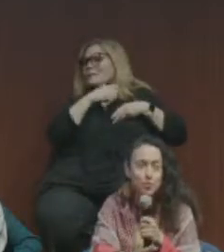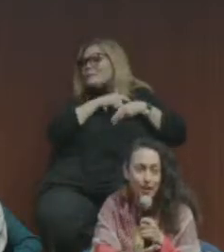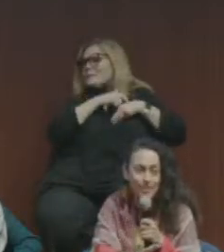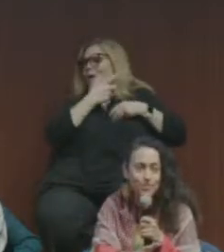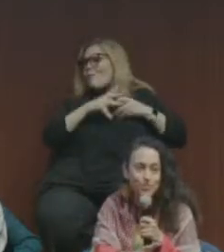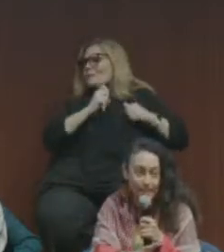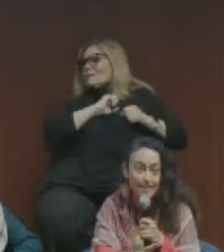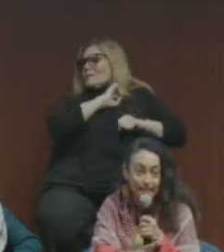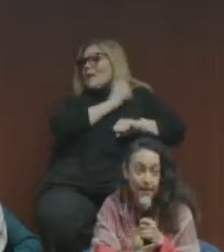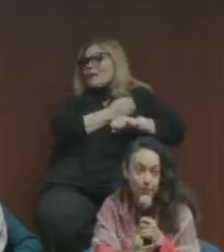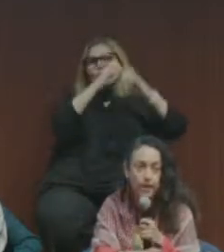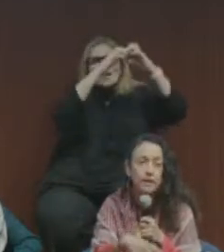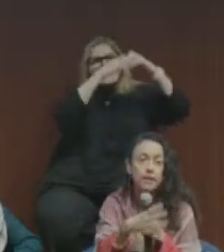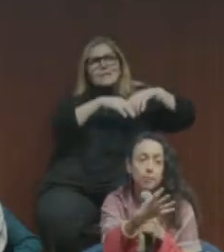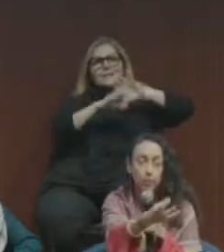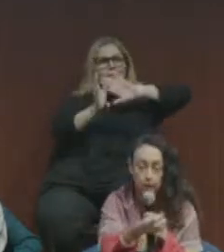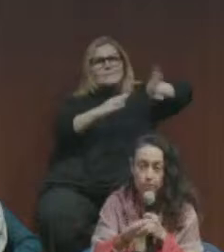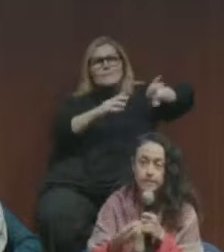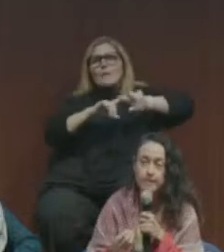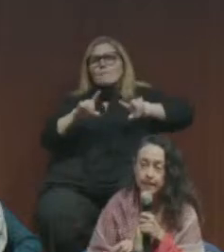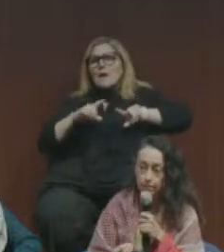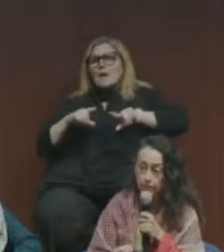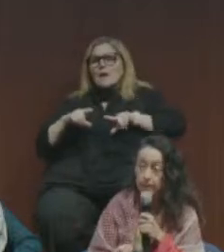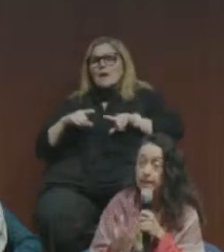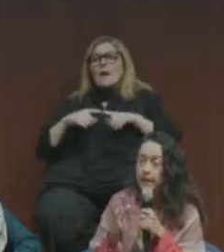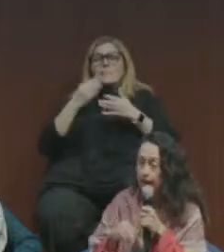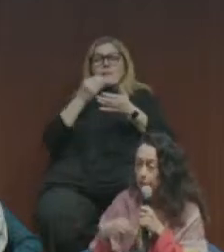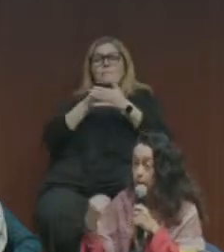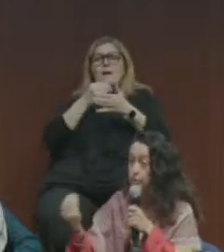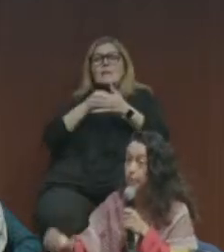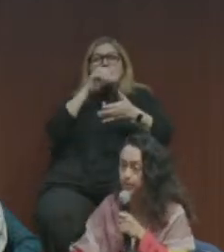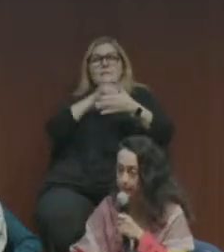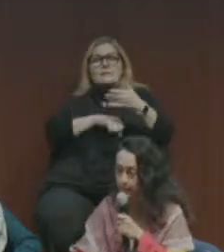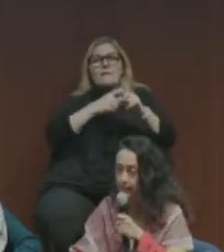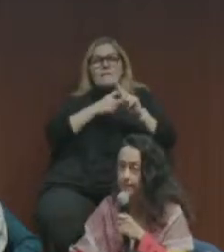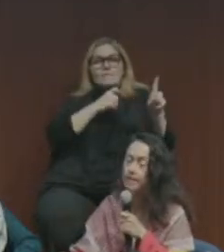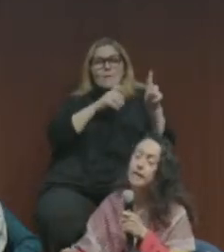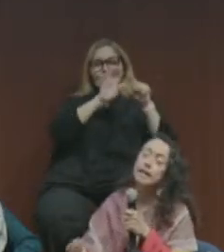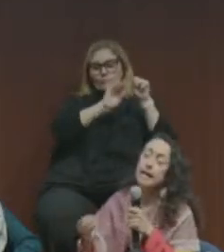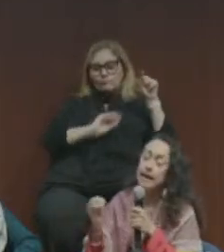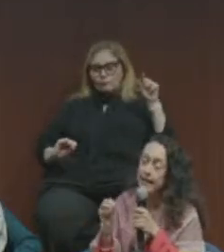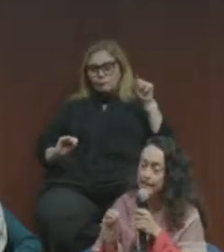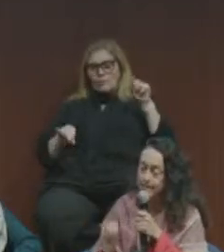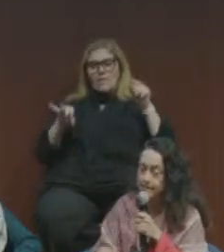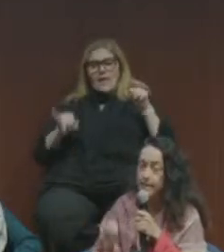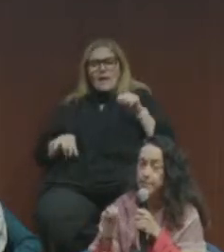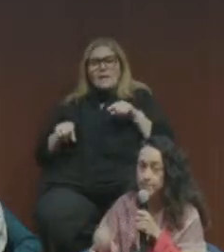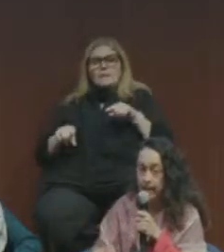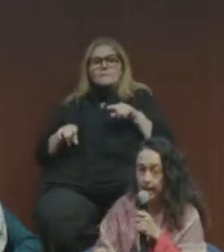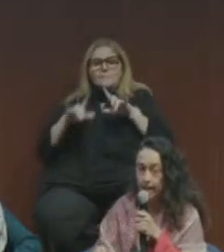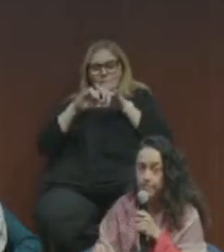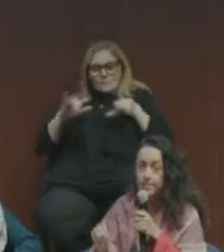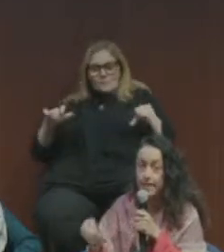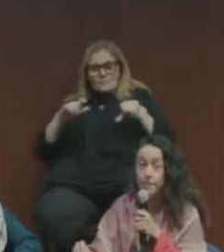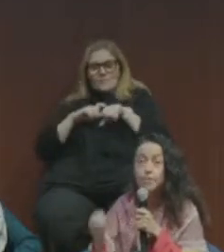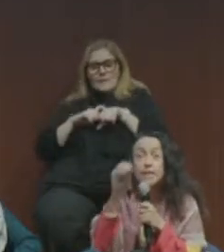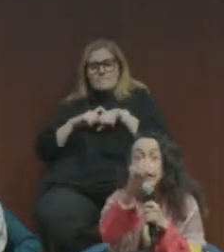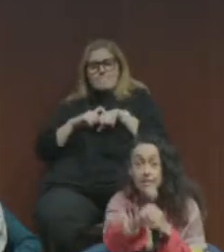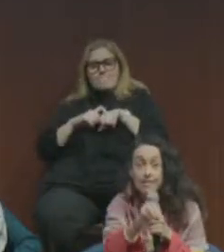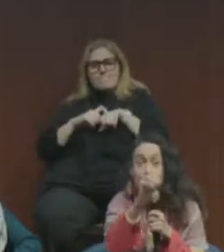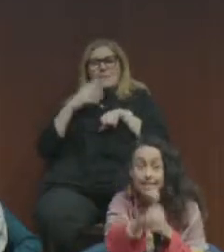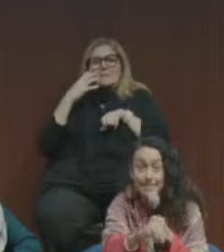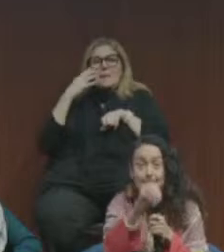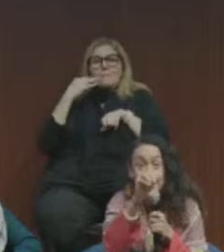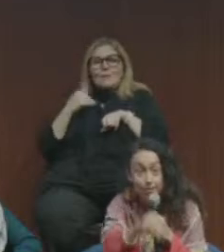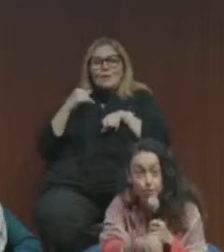what we're trying to take down, right? But where do we take the money and where do we put it in? And at the same time say,